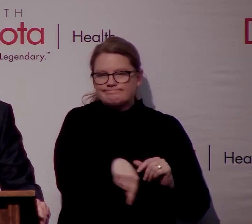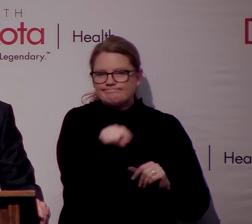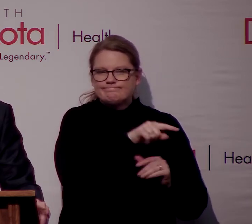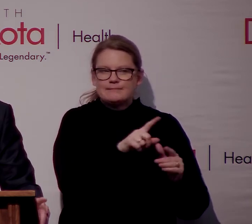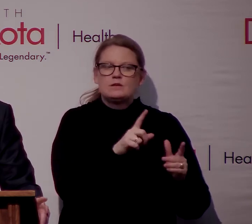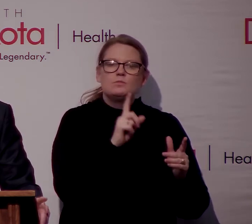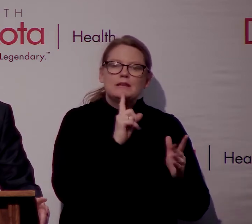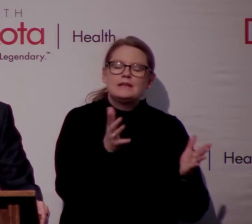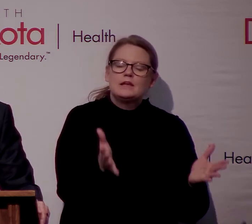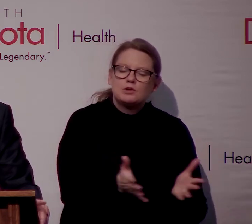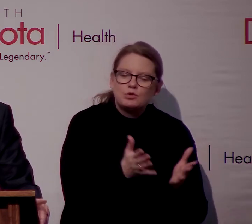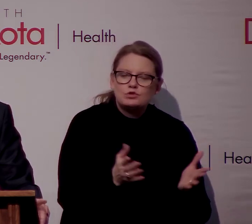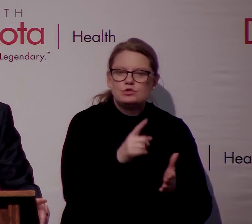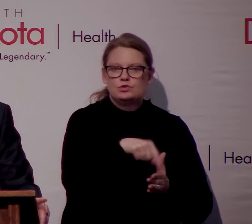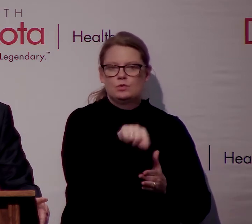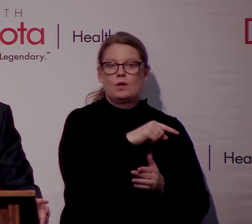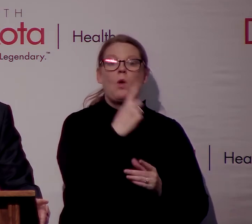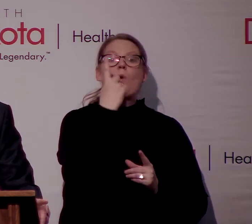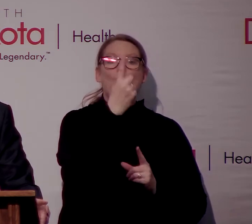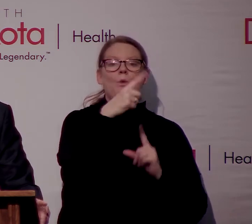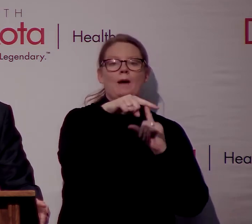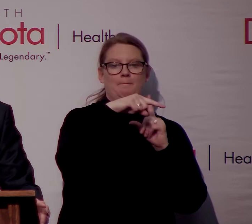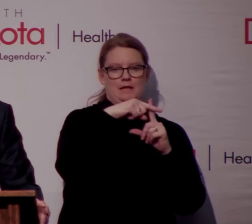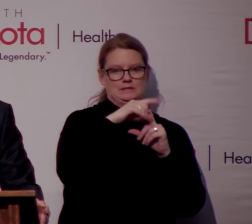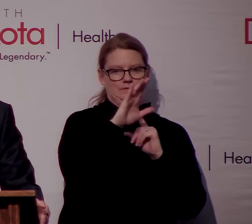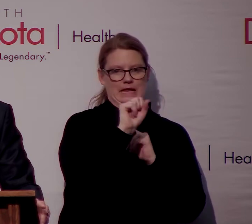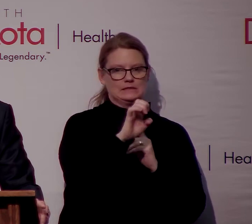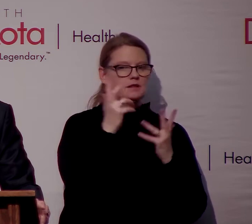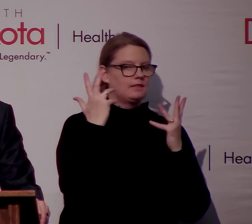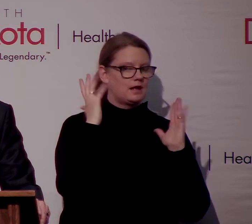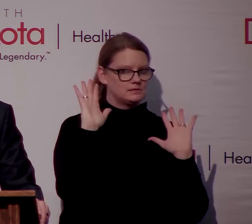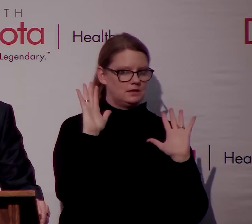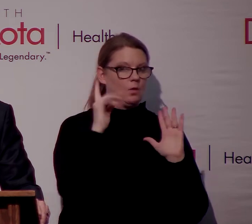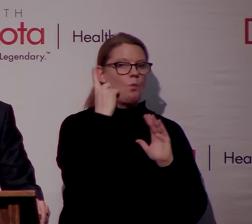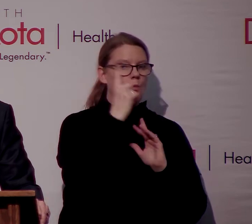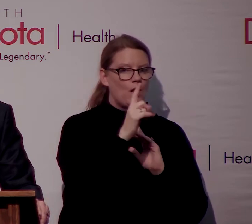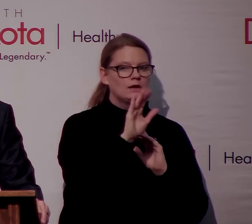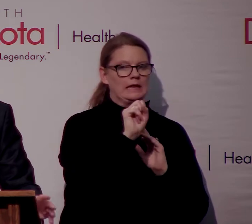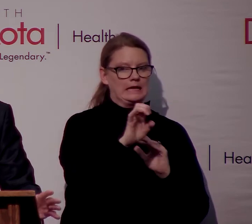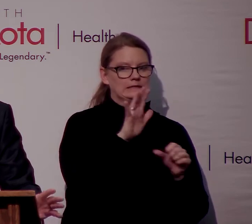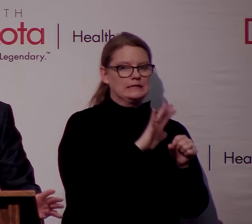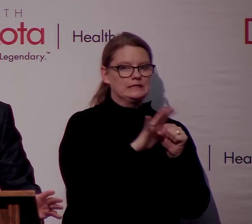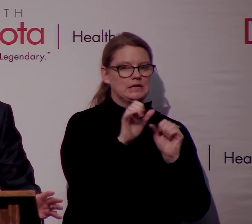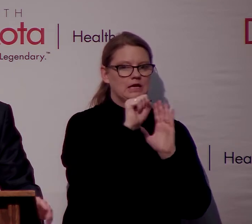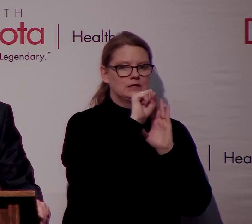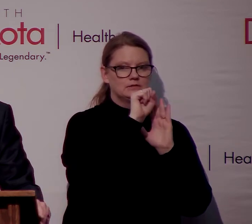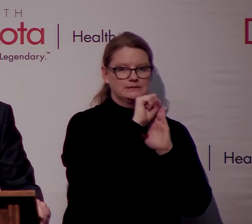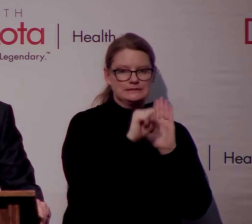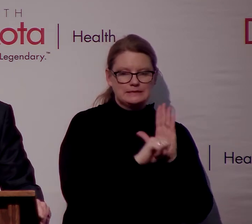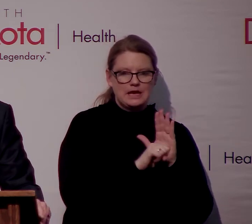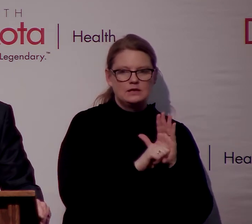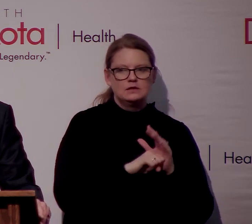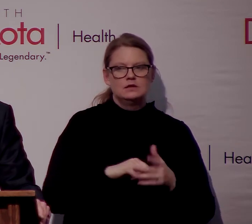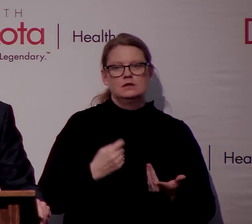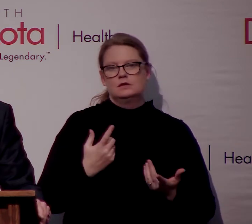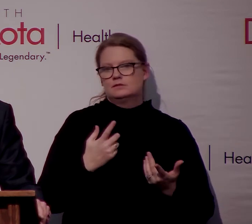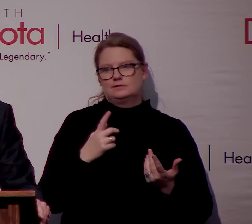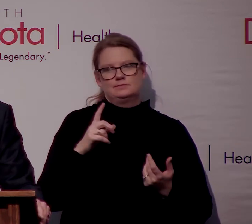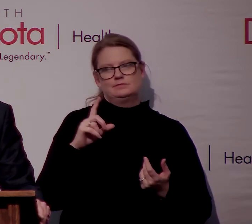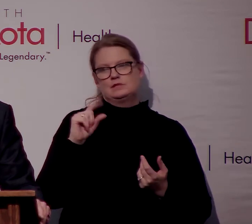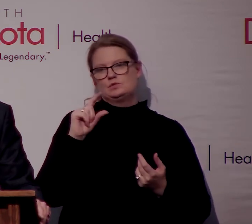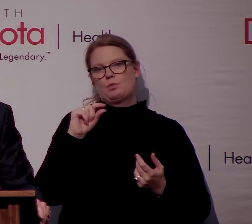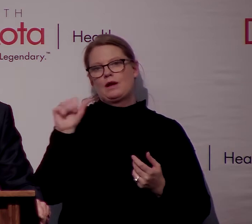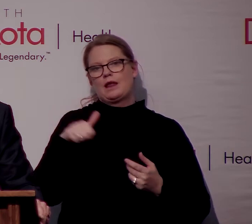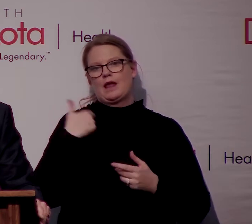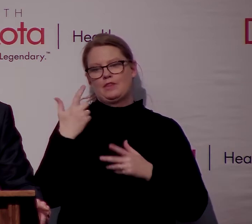understand we've got one positive case in the entire state, and I won't list them through, but I could give you 20 other